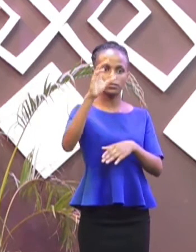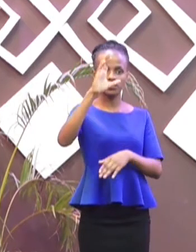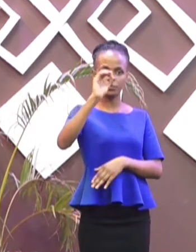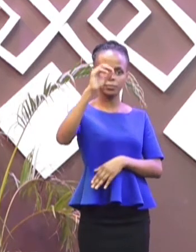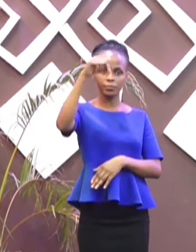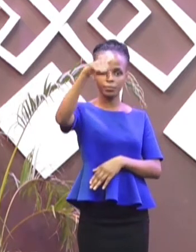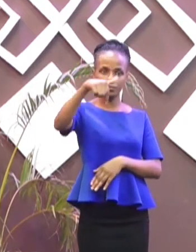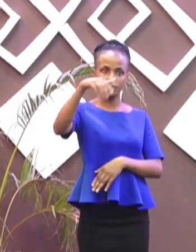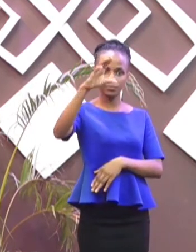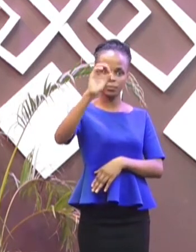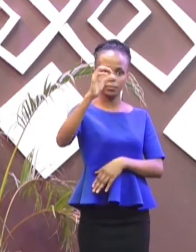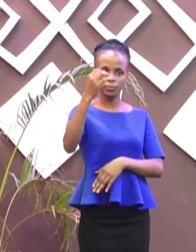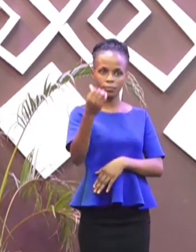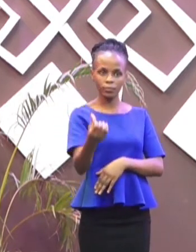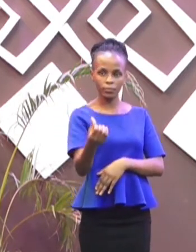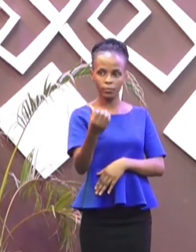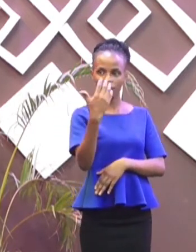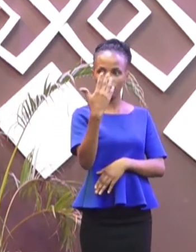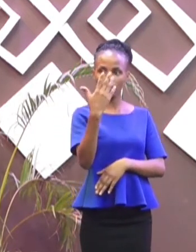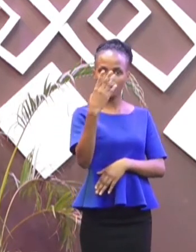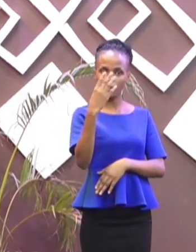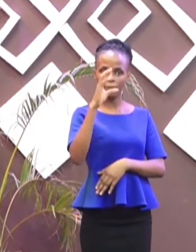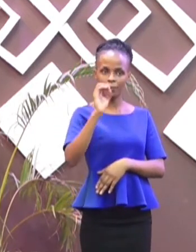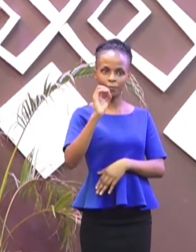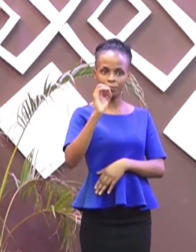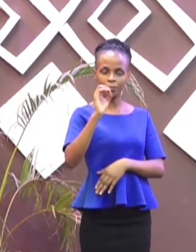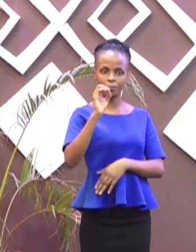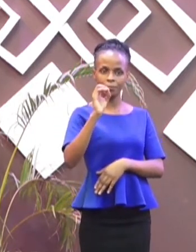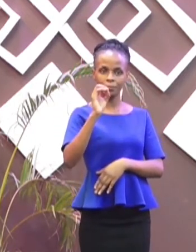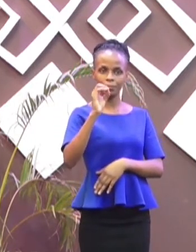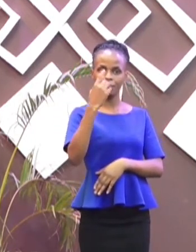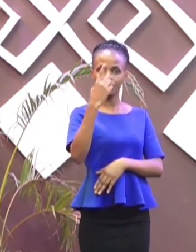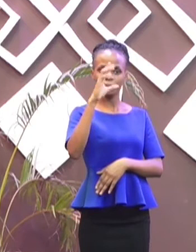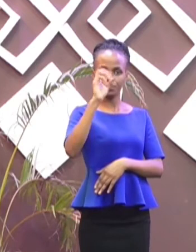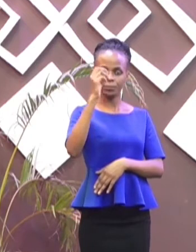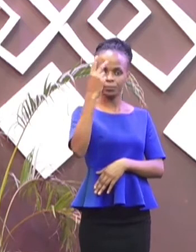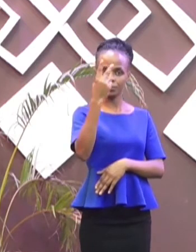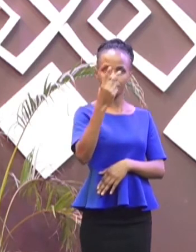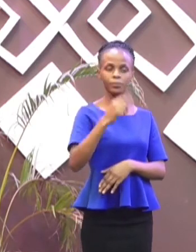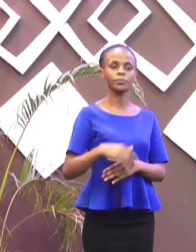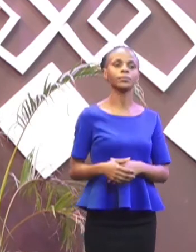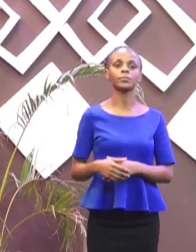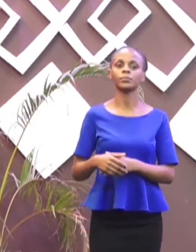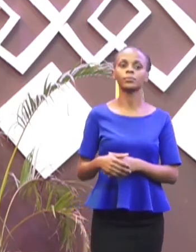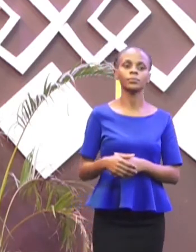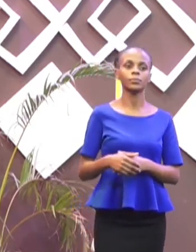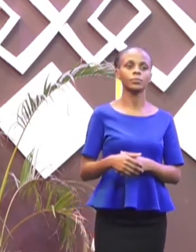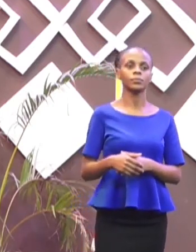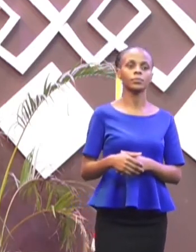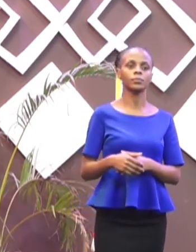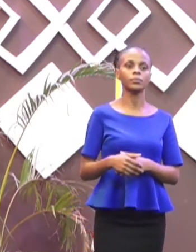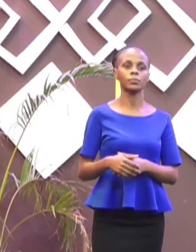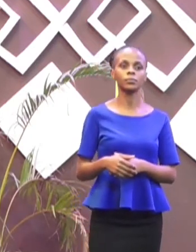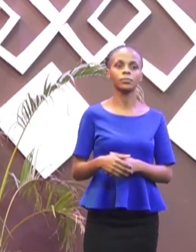Airtel, not musamf, not mukaga, tanu nyanoti emu not